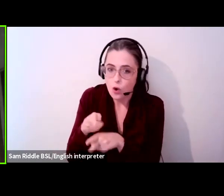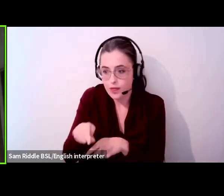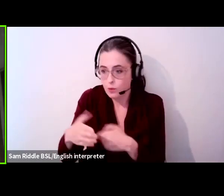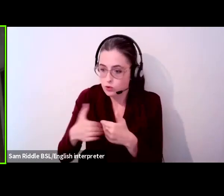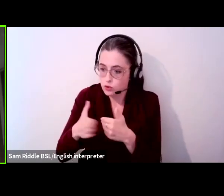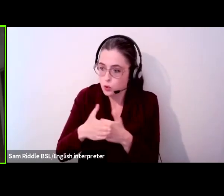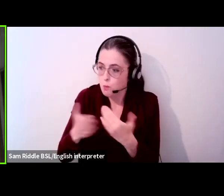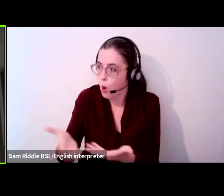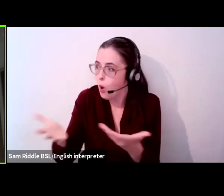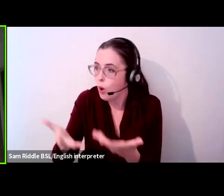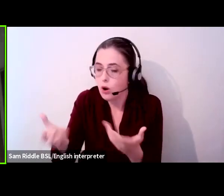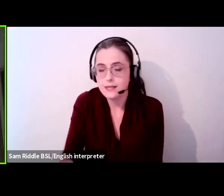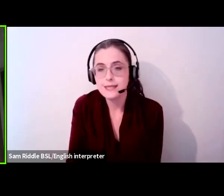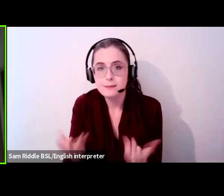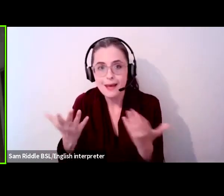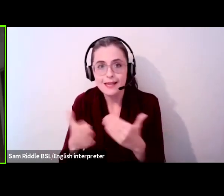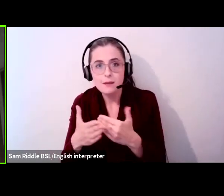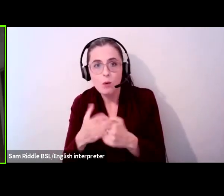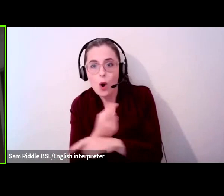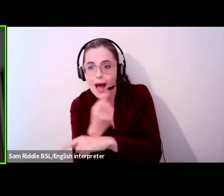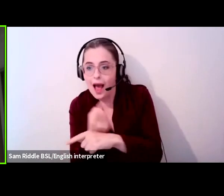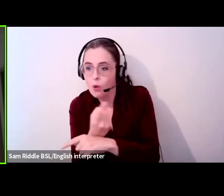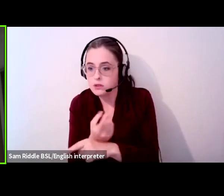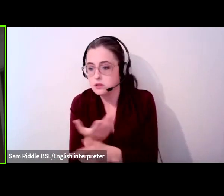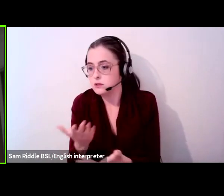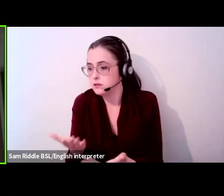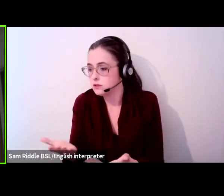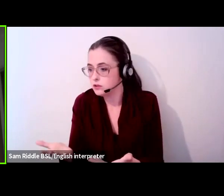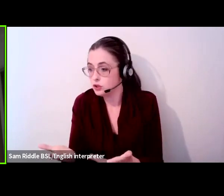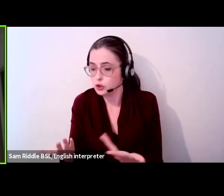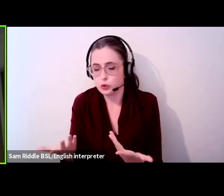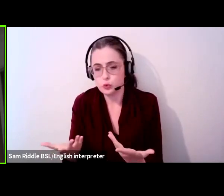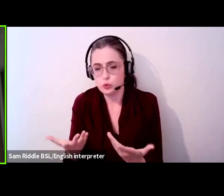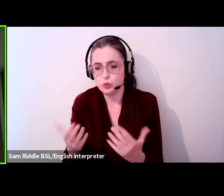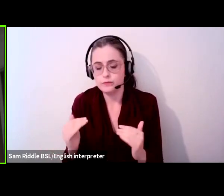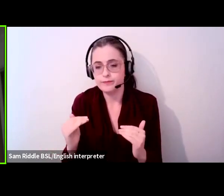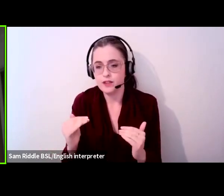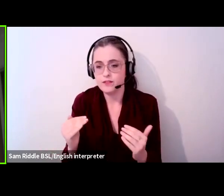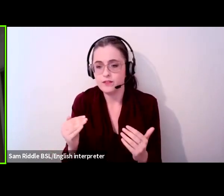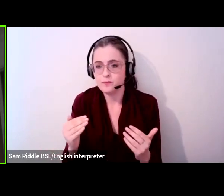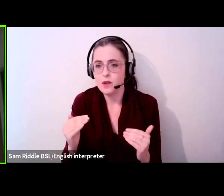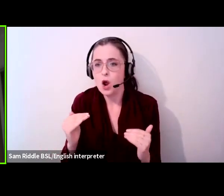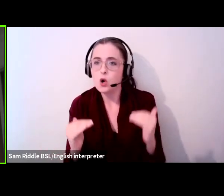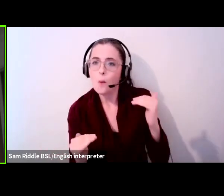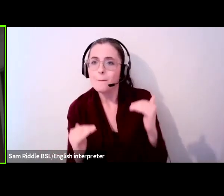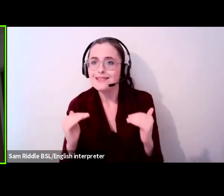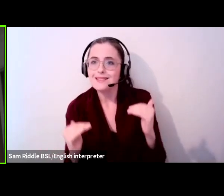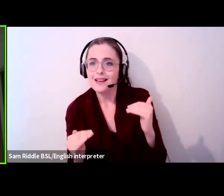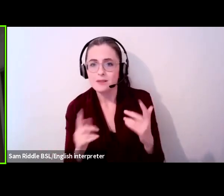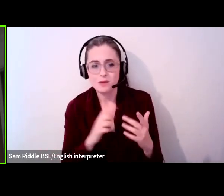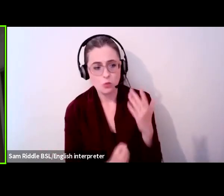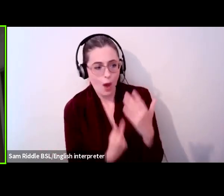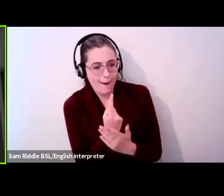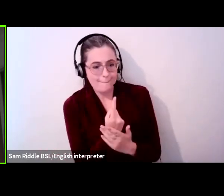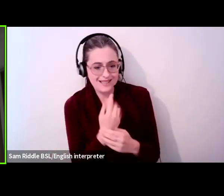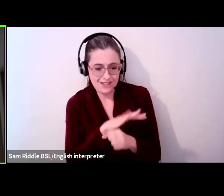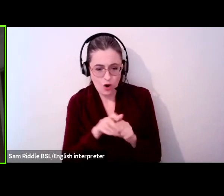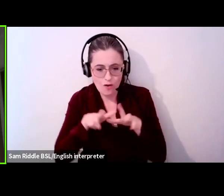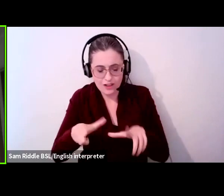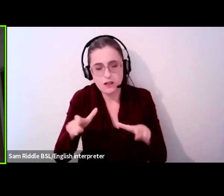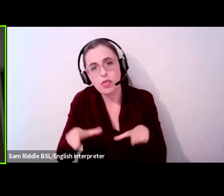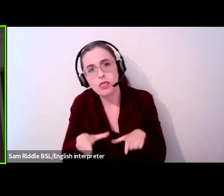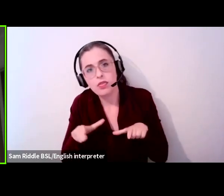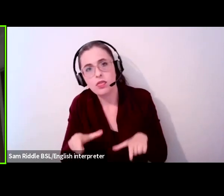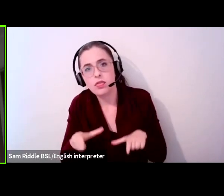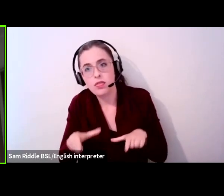more, spend more hours doing more to compensate for what happened during COVID. And so you'd like, if